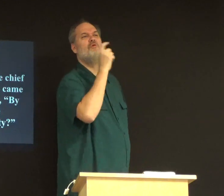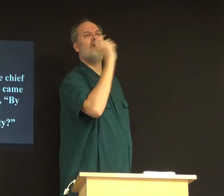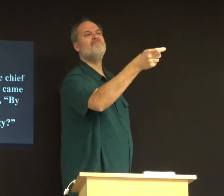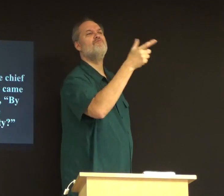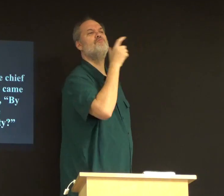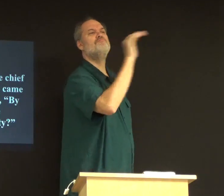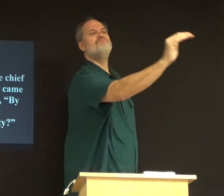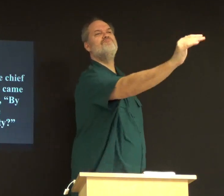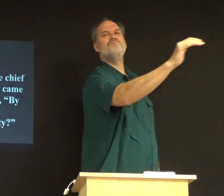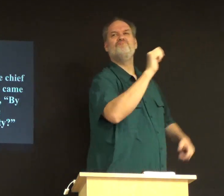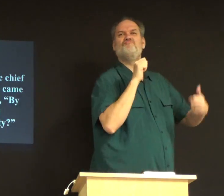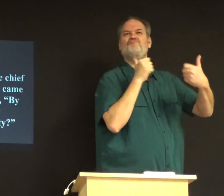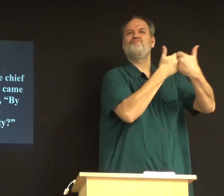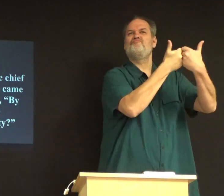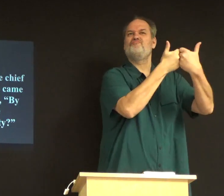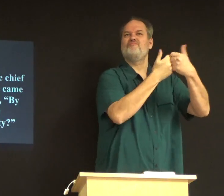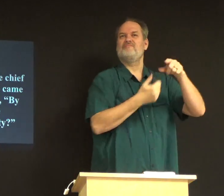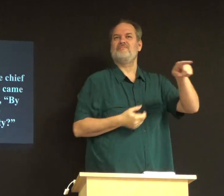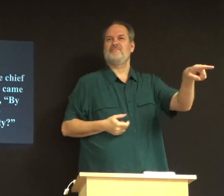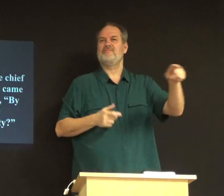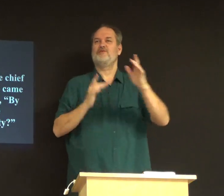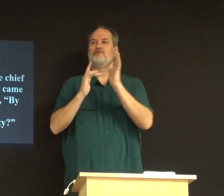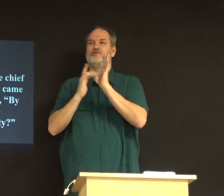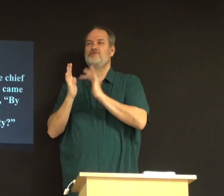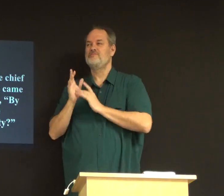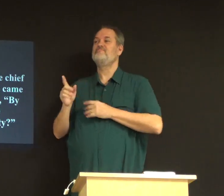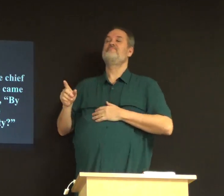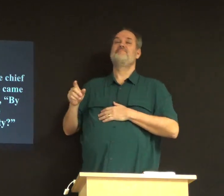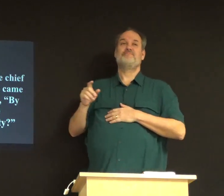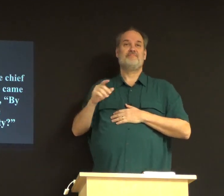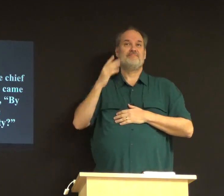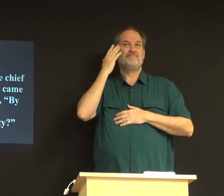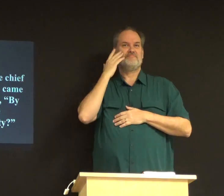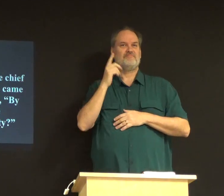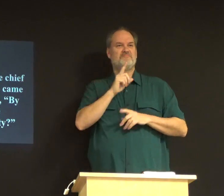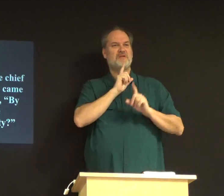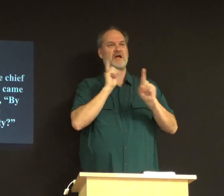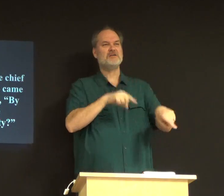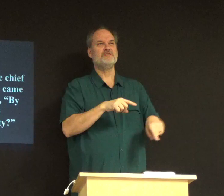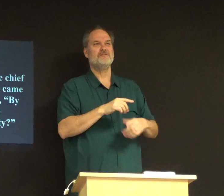The Mary too, who told you you were able to do that, that's the only thing.